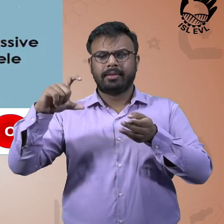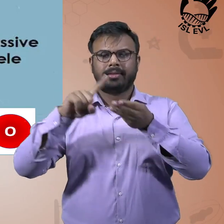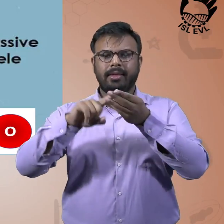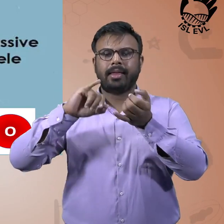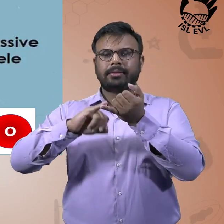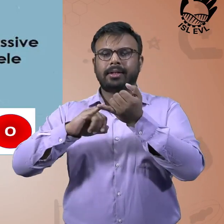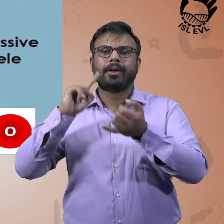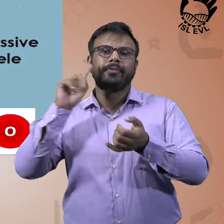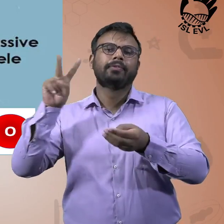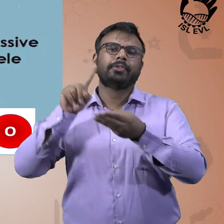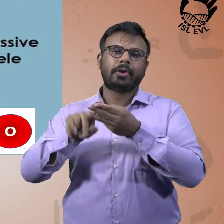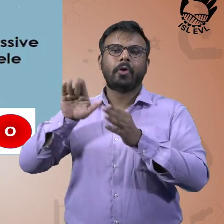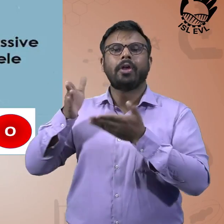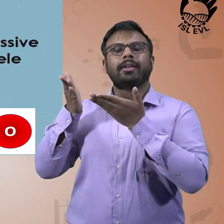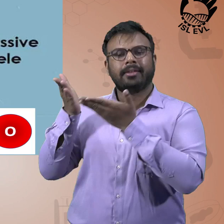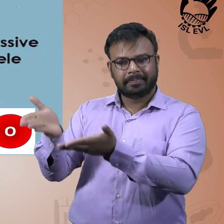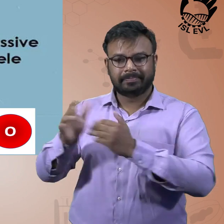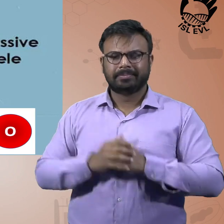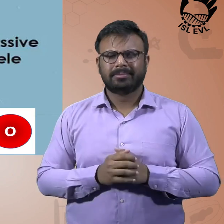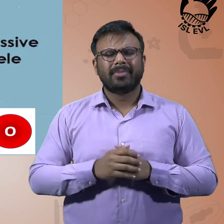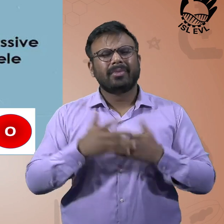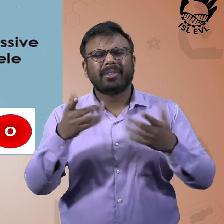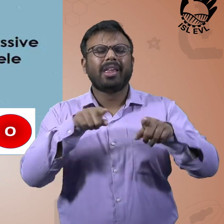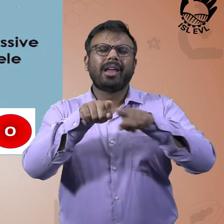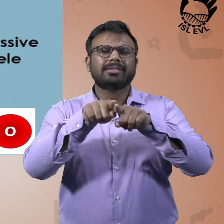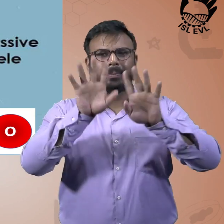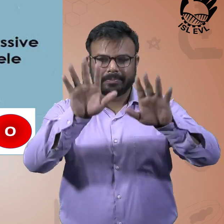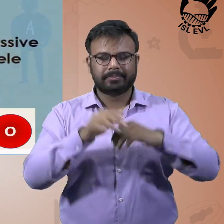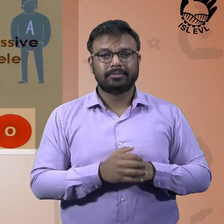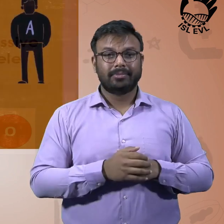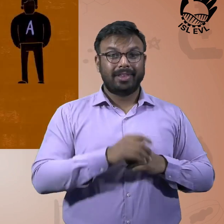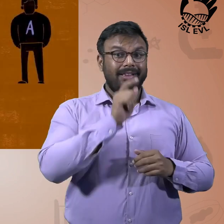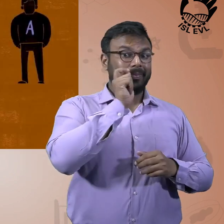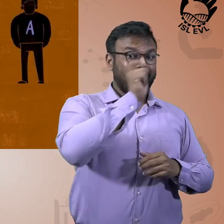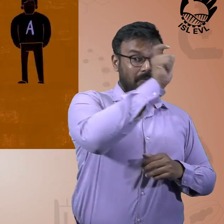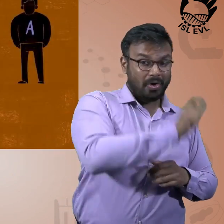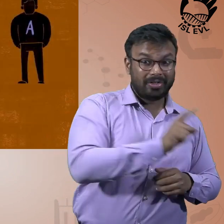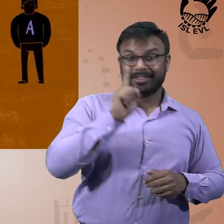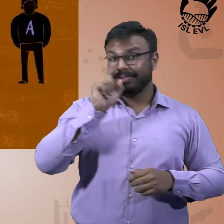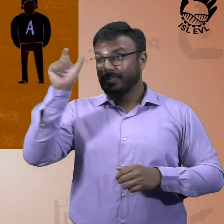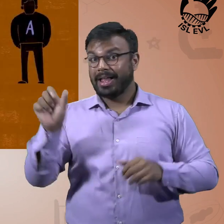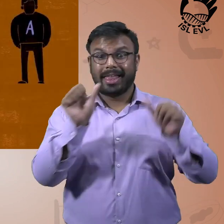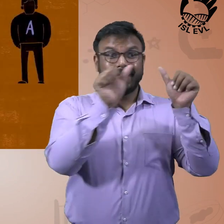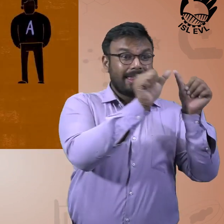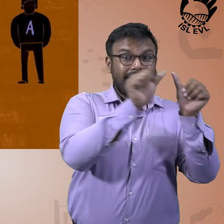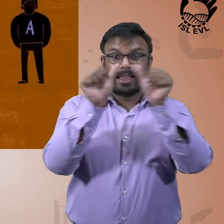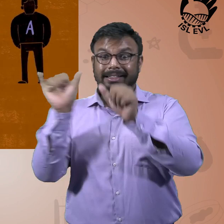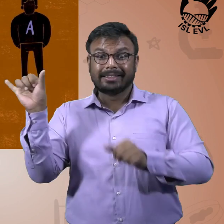so dominant because it is coded by a recessive allele. For example, if both parents